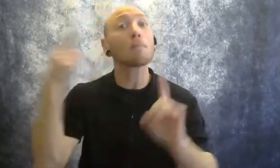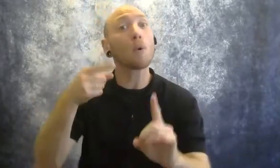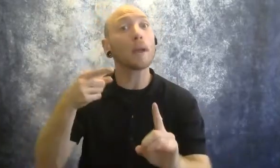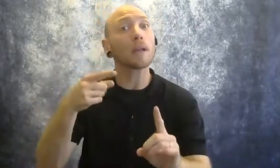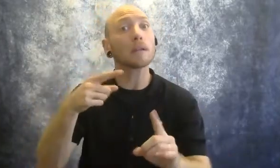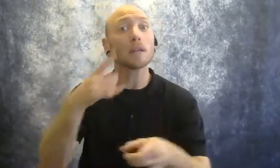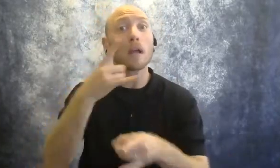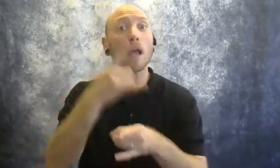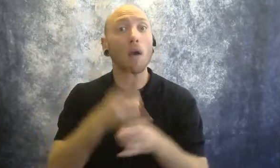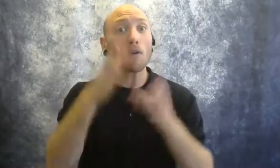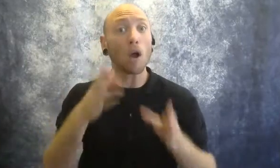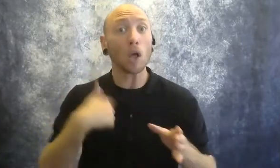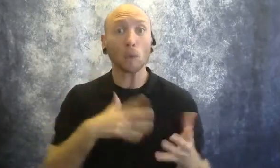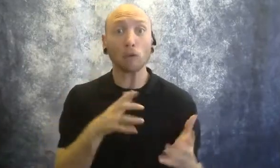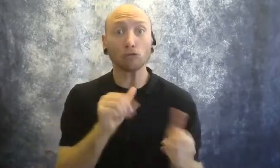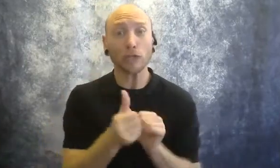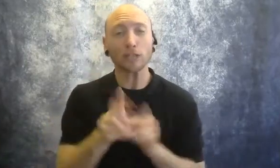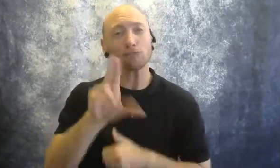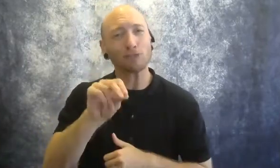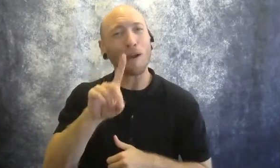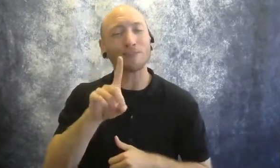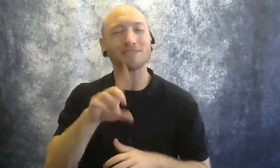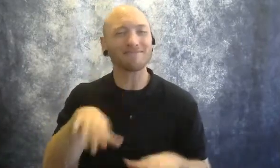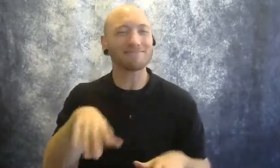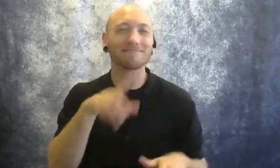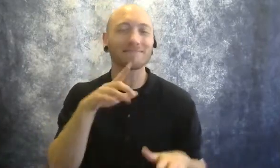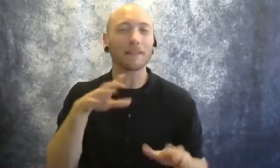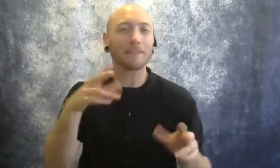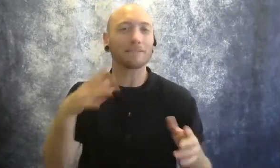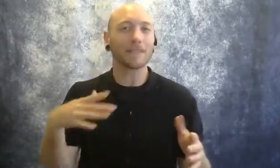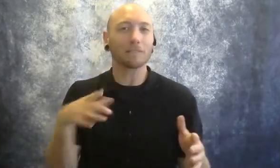And so we're a little resistant to change until we've been thrown into the cold water.